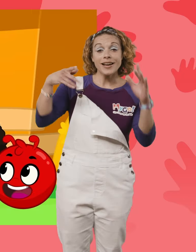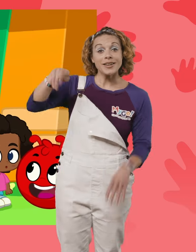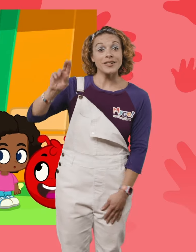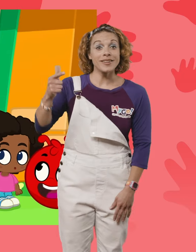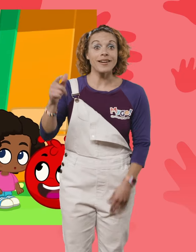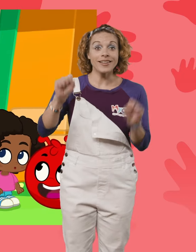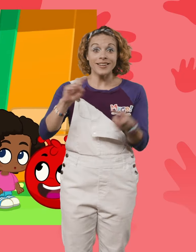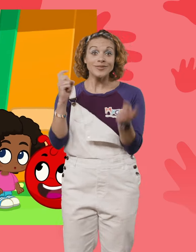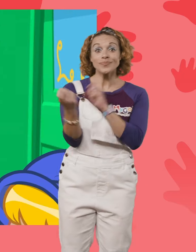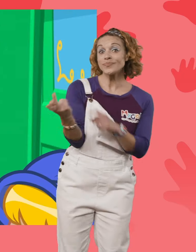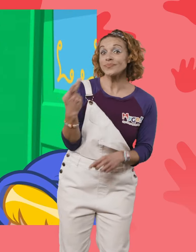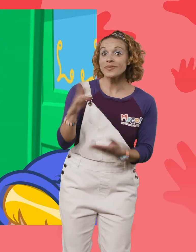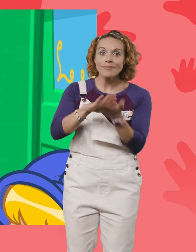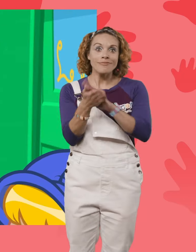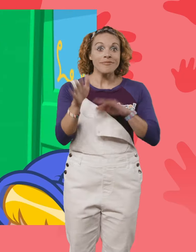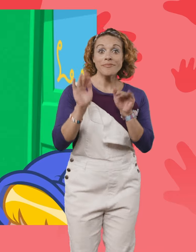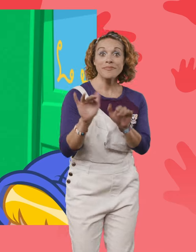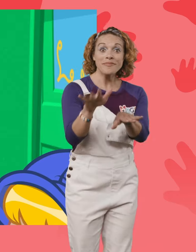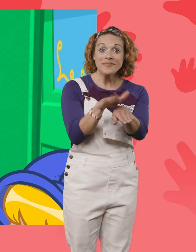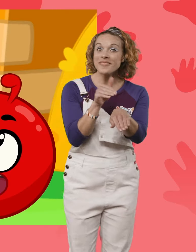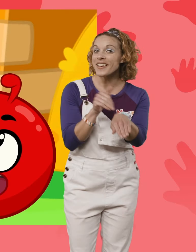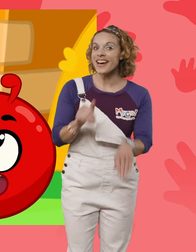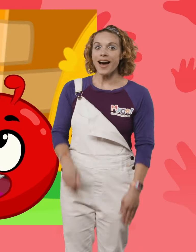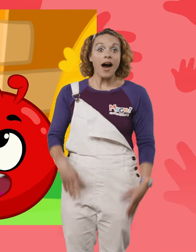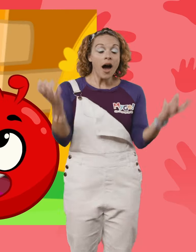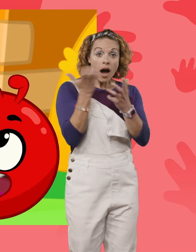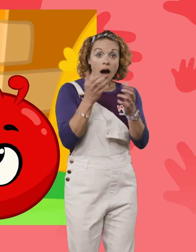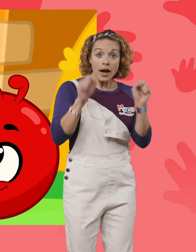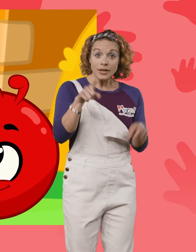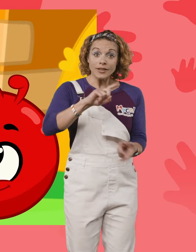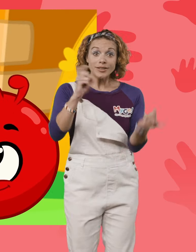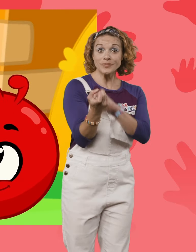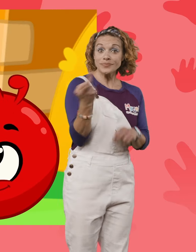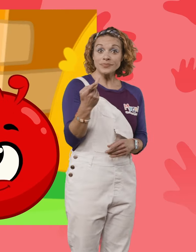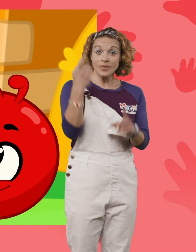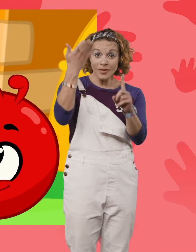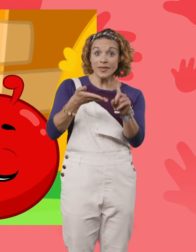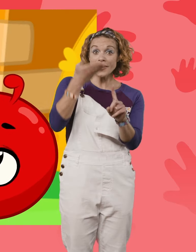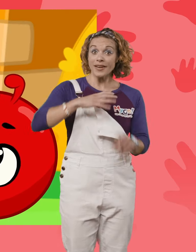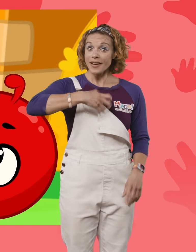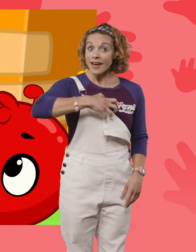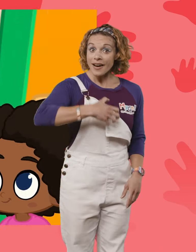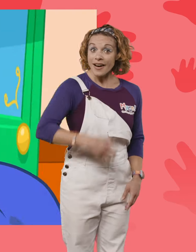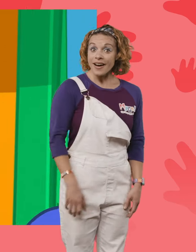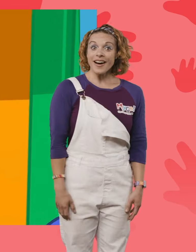Glitter Pug can transform us into magic pets. Wow! Can you turn us into Morphle?